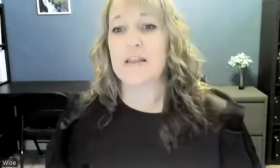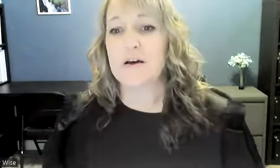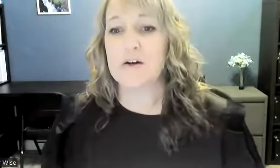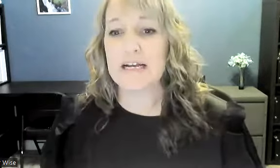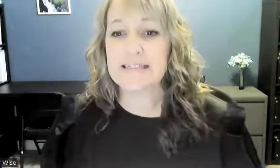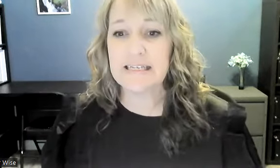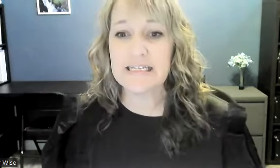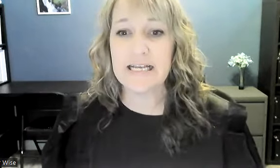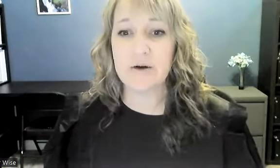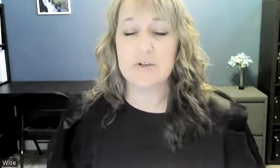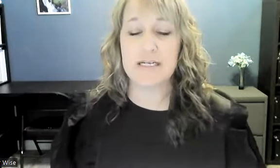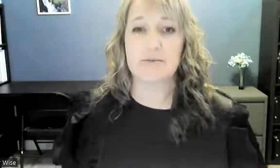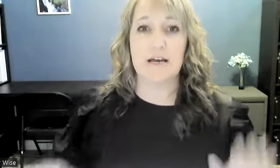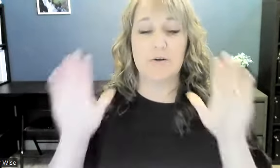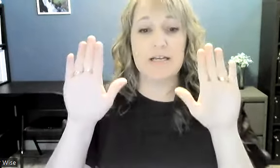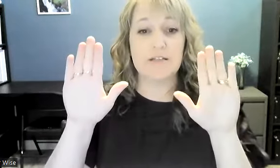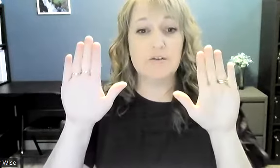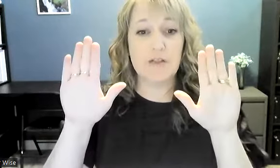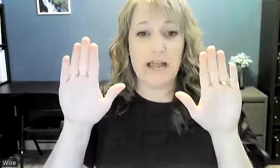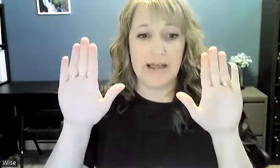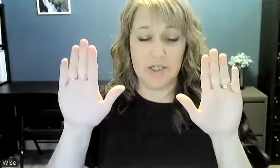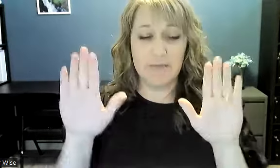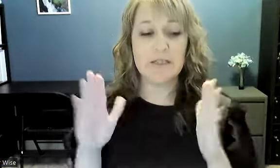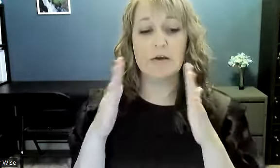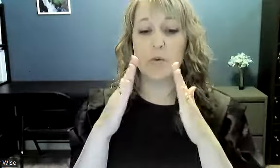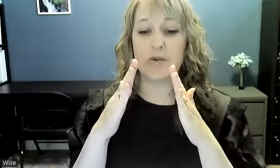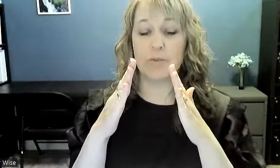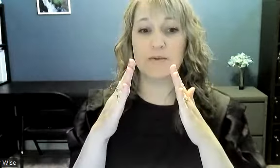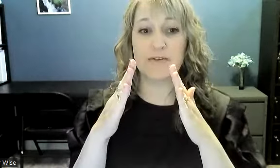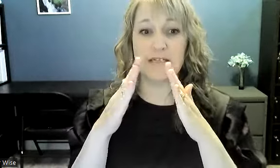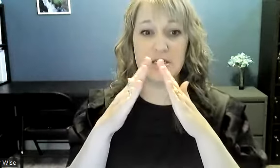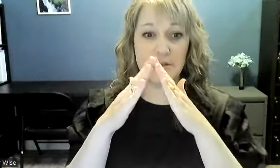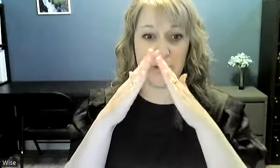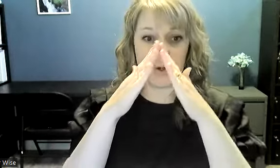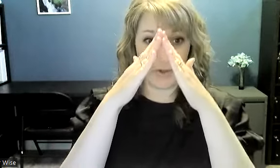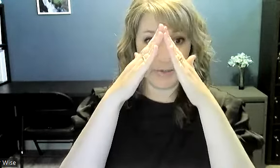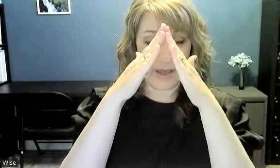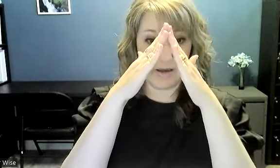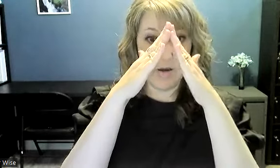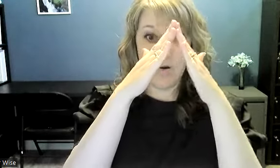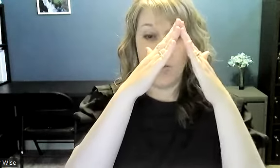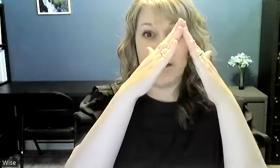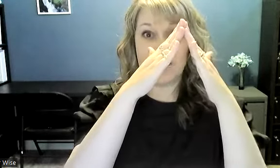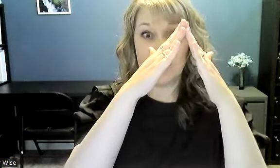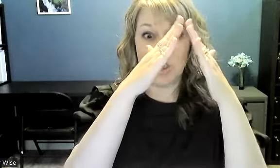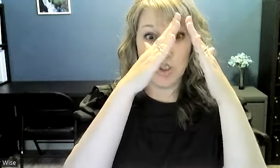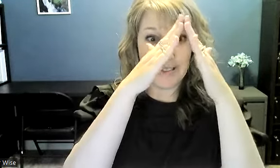All right, city, town, or downtown is two flat handshakes with your palms facing each other, and you're going to make what is going to look like